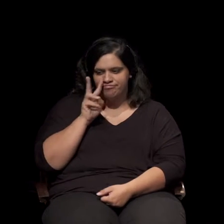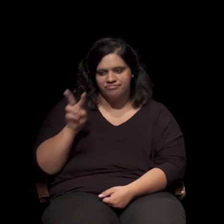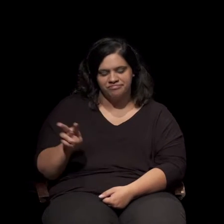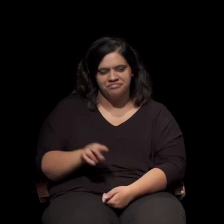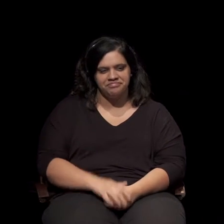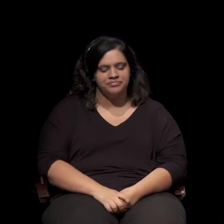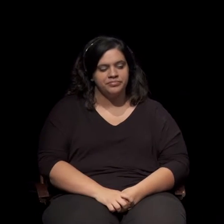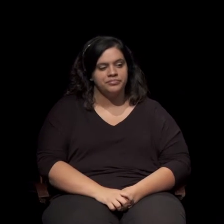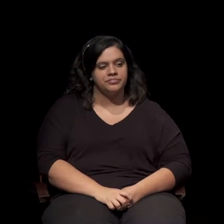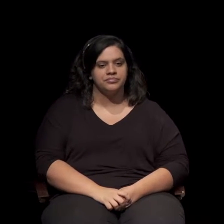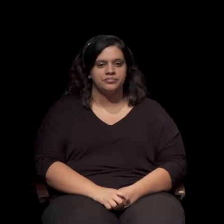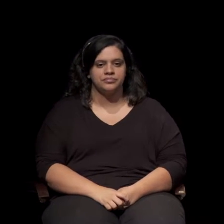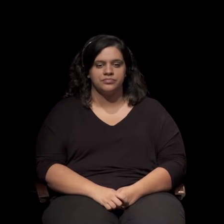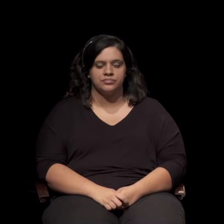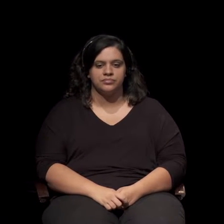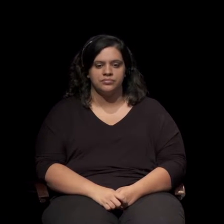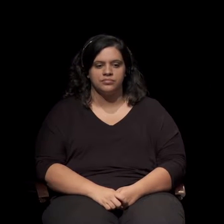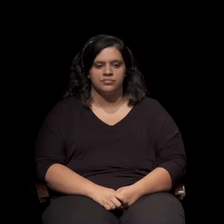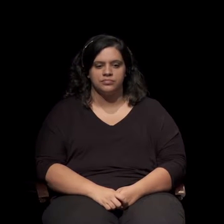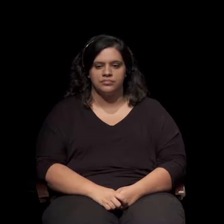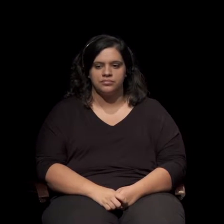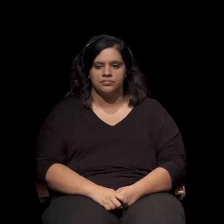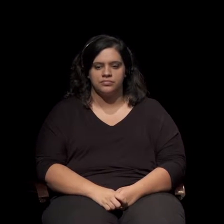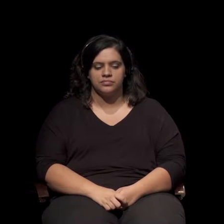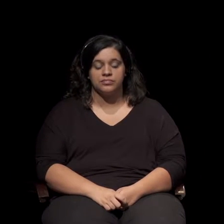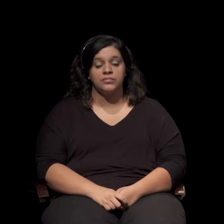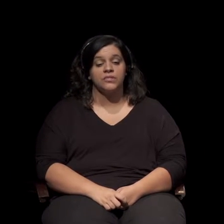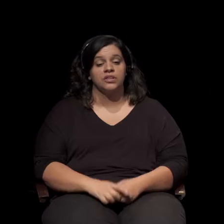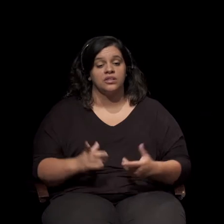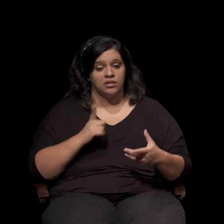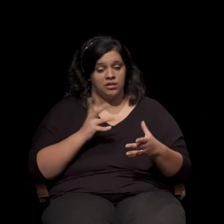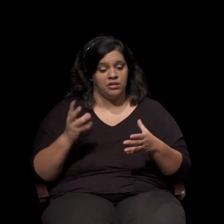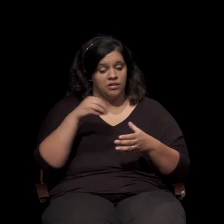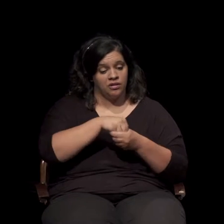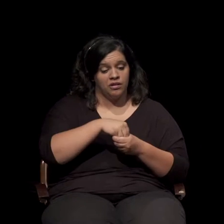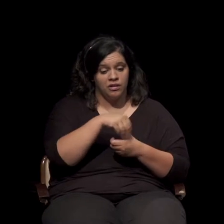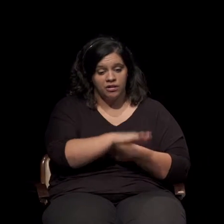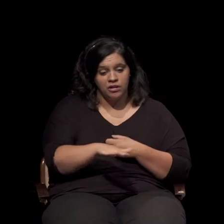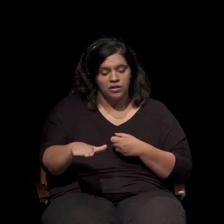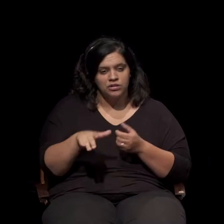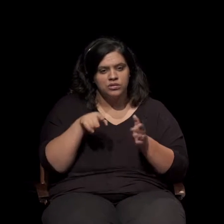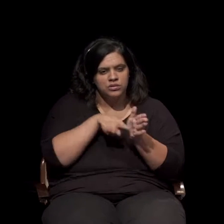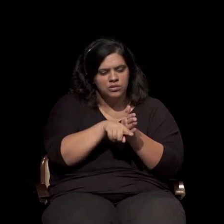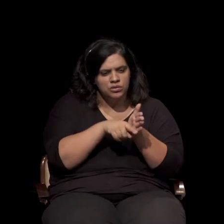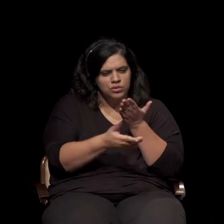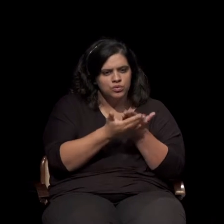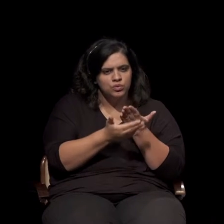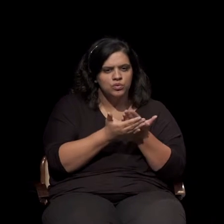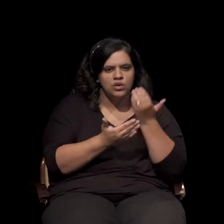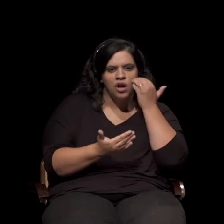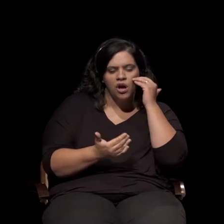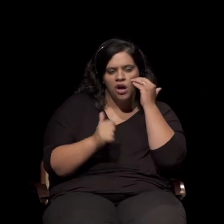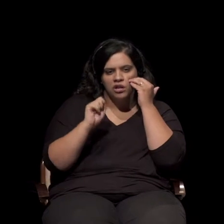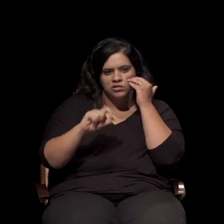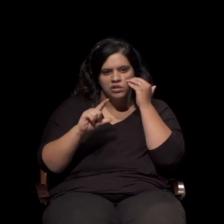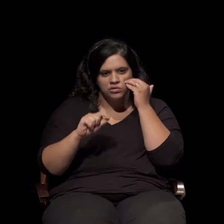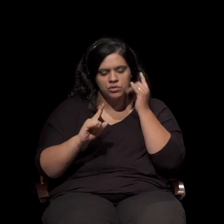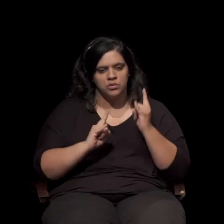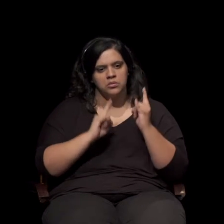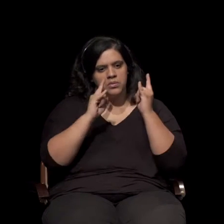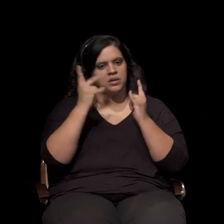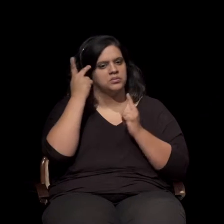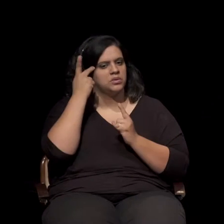Framing Children, a Study in Pink and Blue. MASP, Sao Paulo, April 16th,